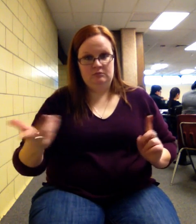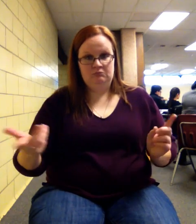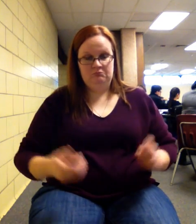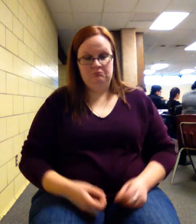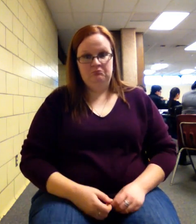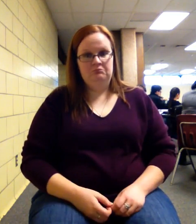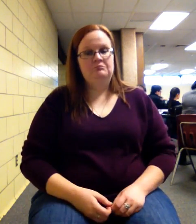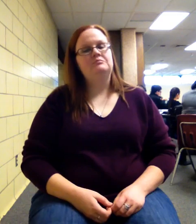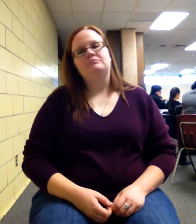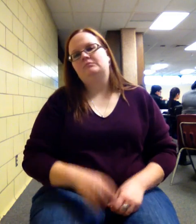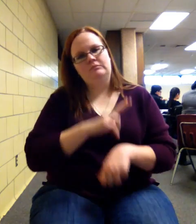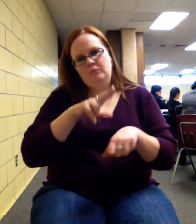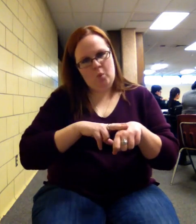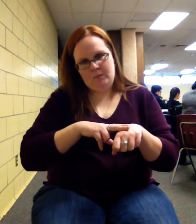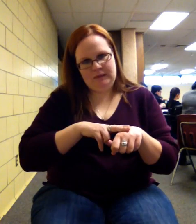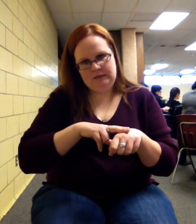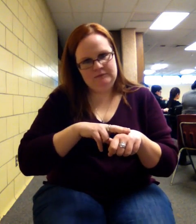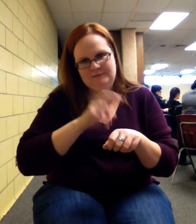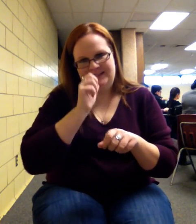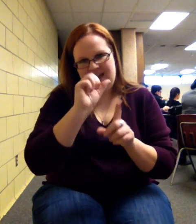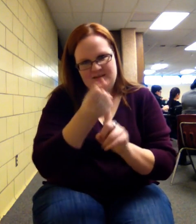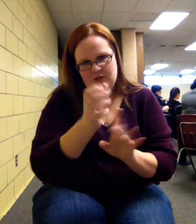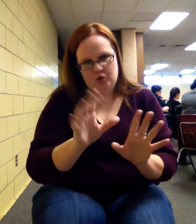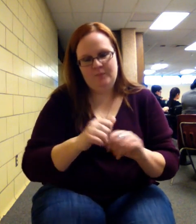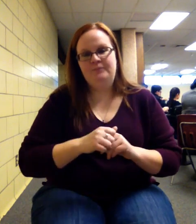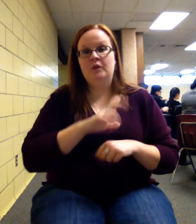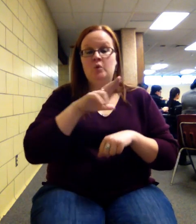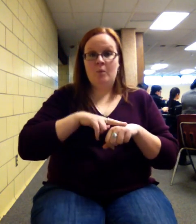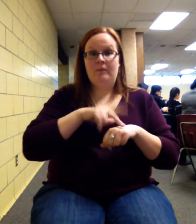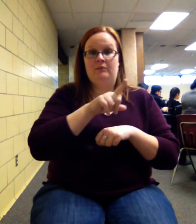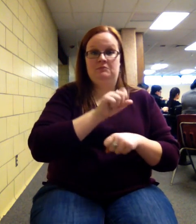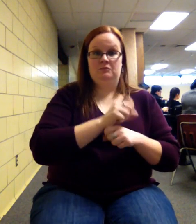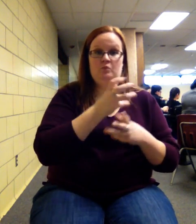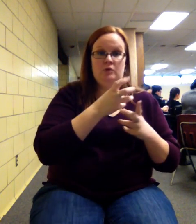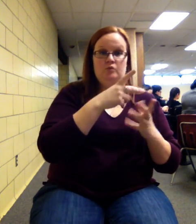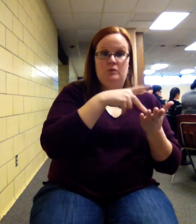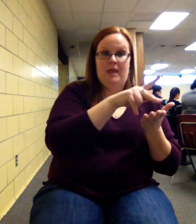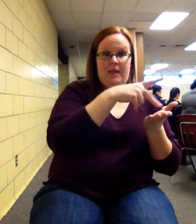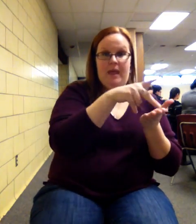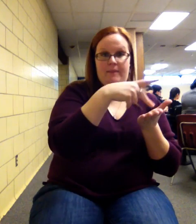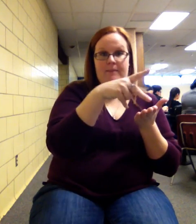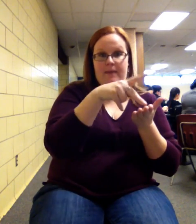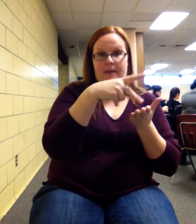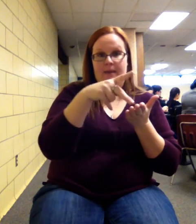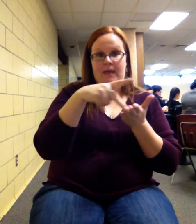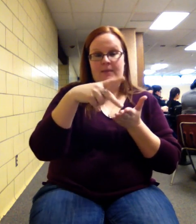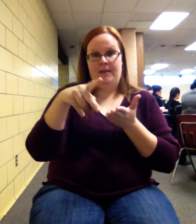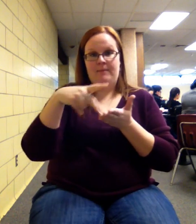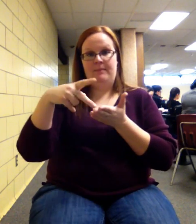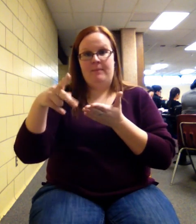Okay, like I said, normally that's not the scenario. Normally the scenario is they want you to make payments along the way because they think if you can't come up with $1,000